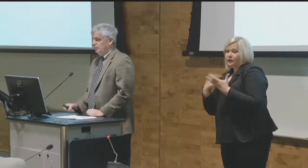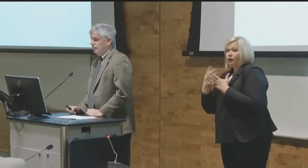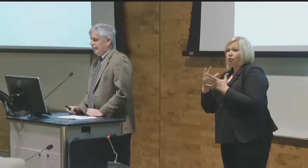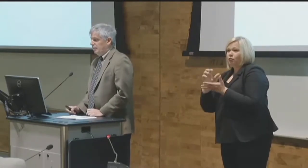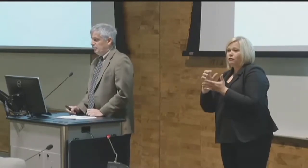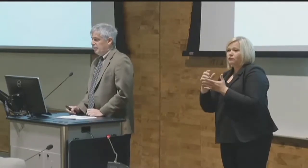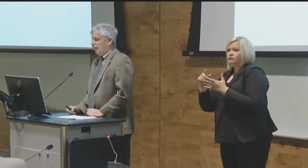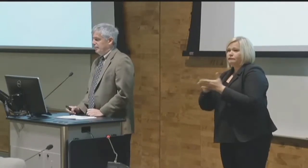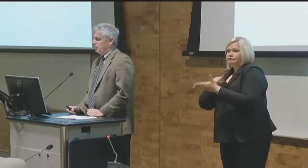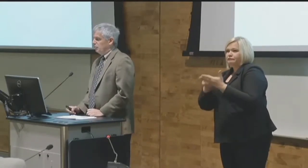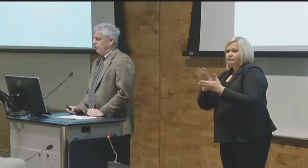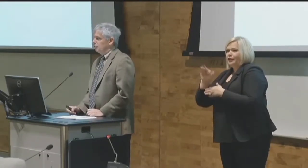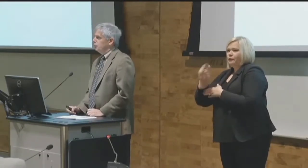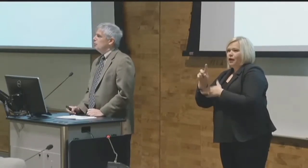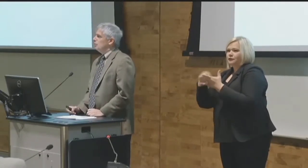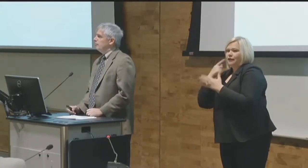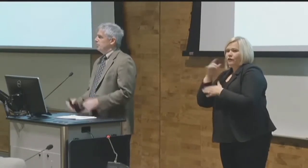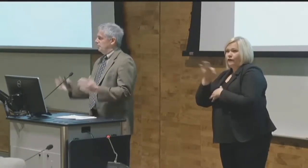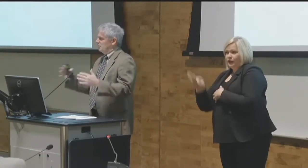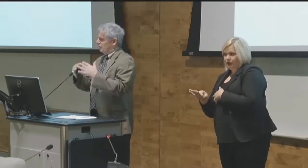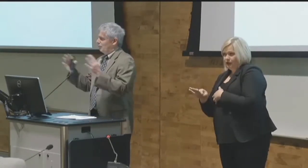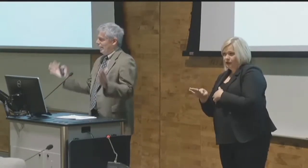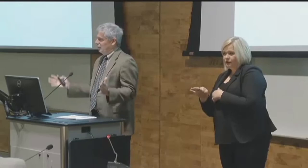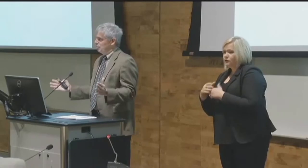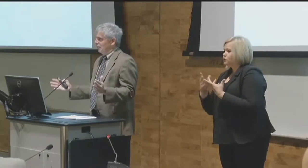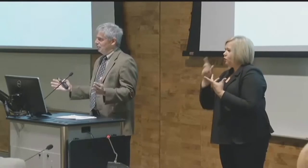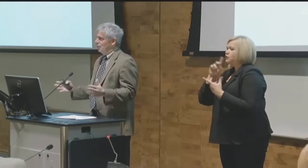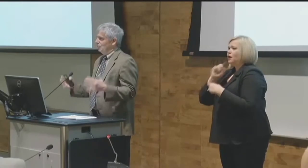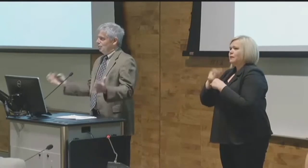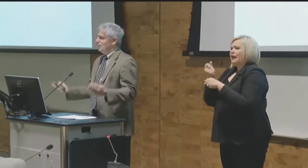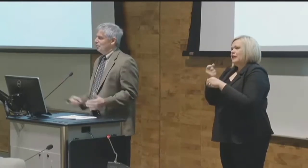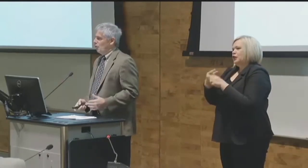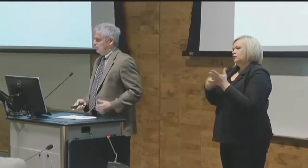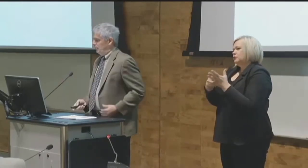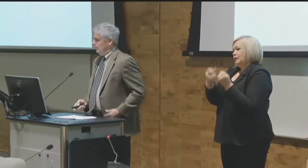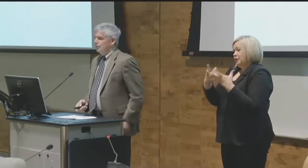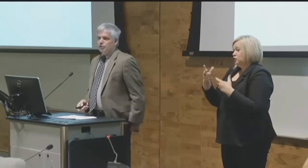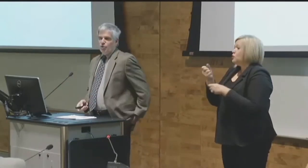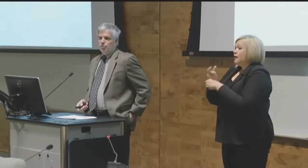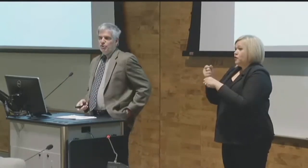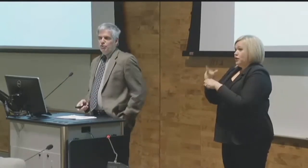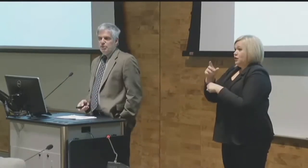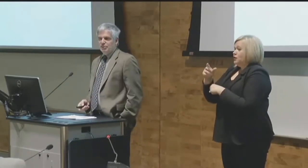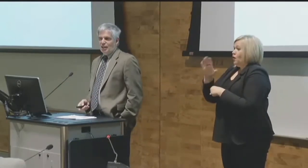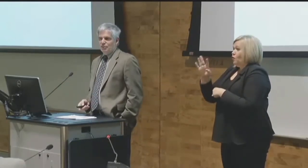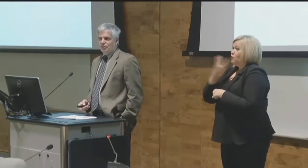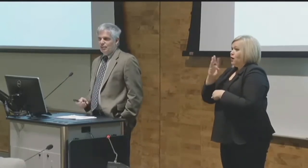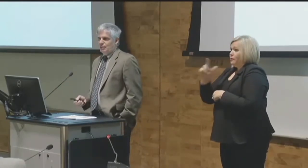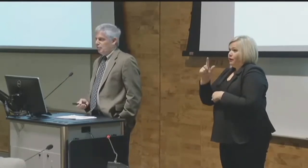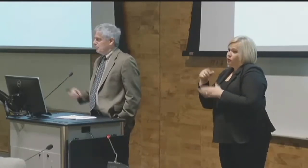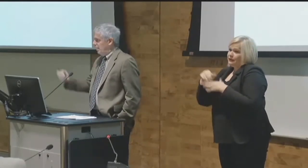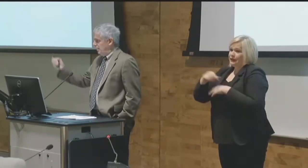eliminate the KWA bond debt for Flint. So Flint will, every year, just looking at it on an annual basis, Flint would get a water bill for $12.2